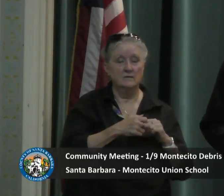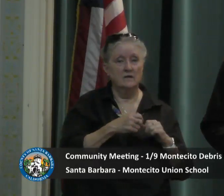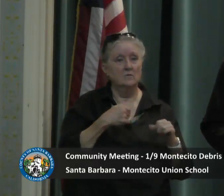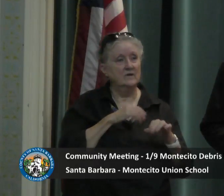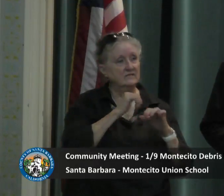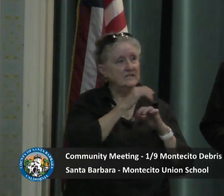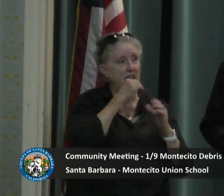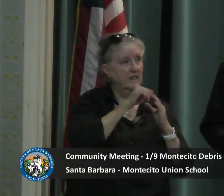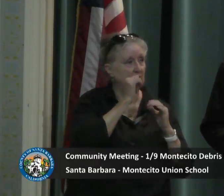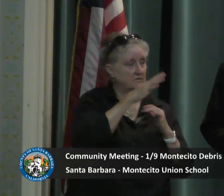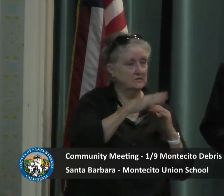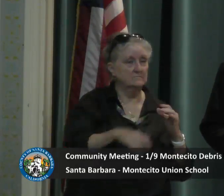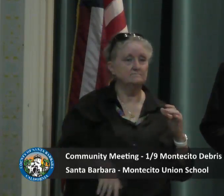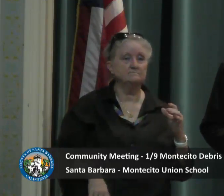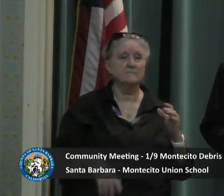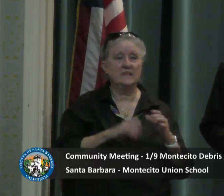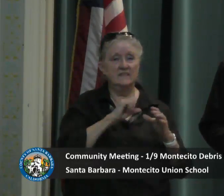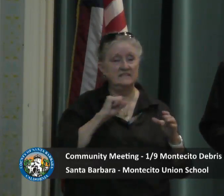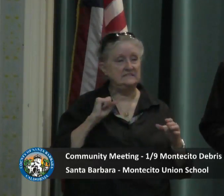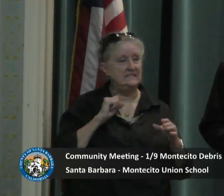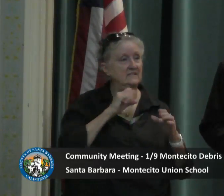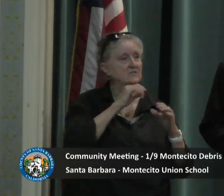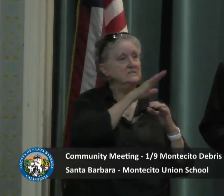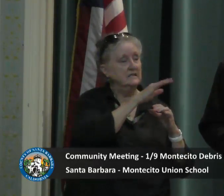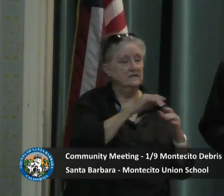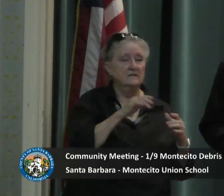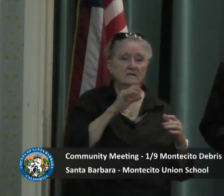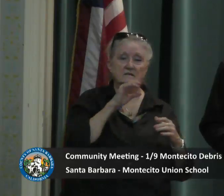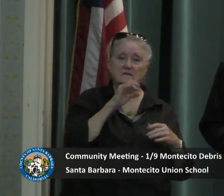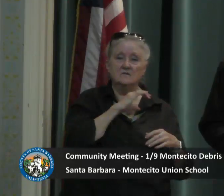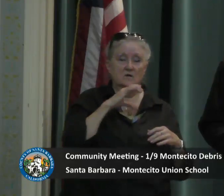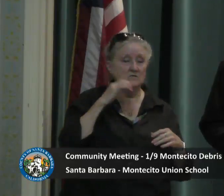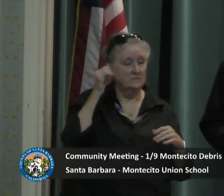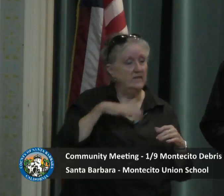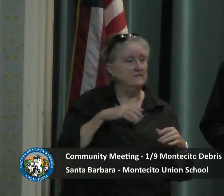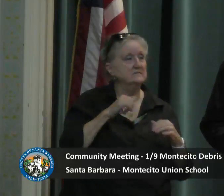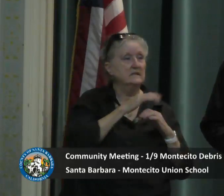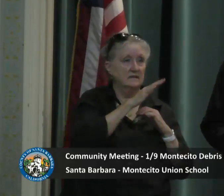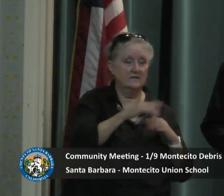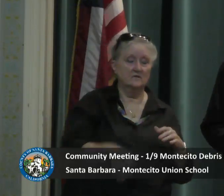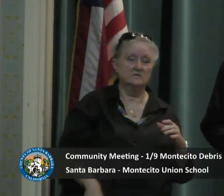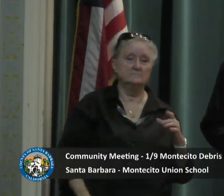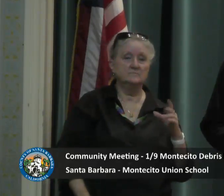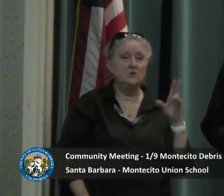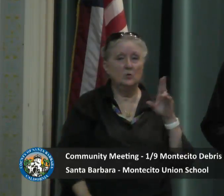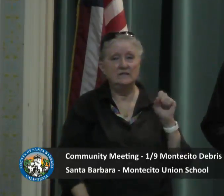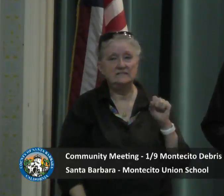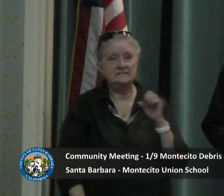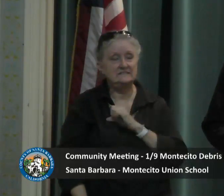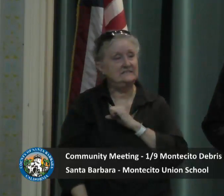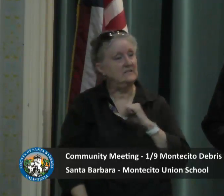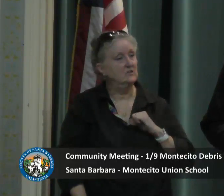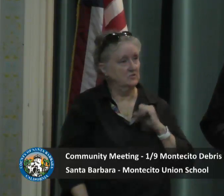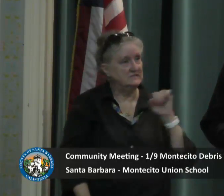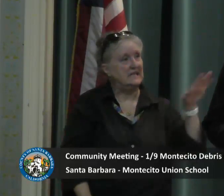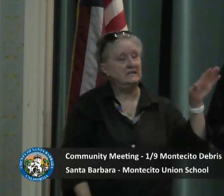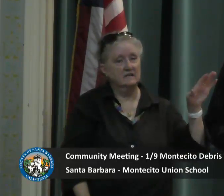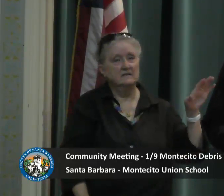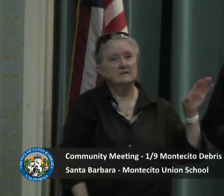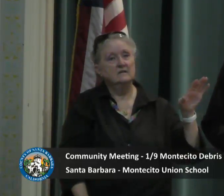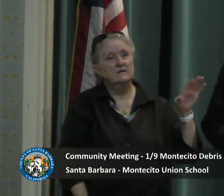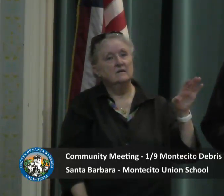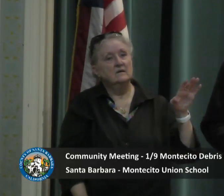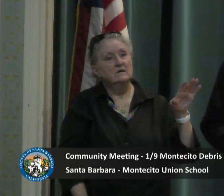sent letters. The state senator has sent letters. Our congressmen, our U.S. senators have sent letters to the FCC, and we